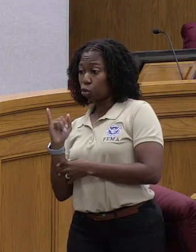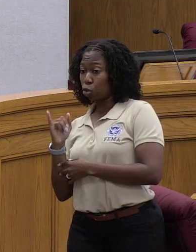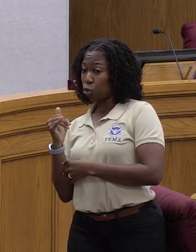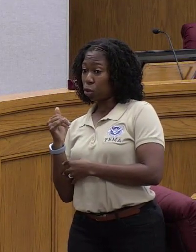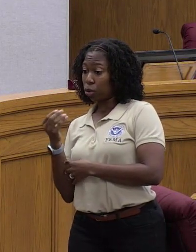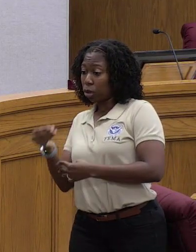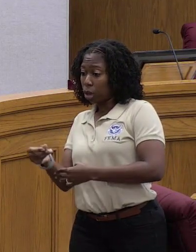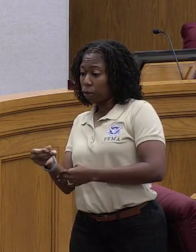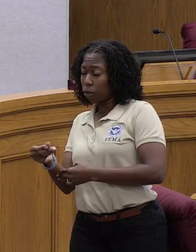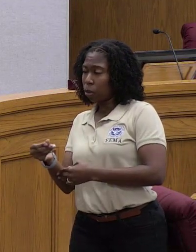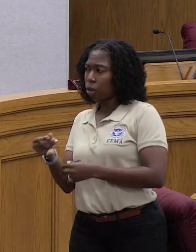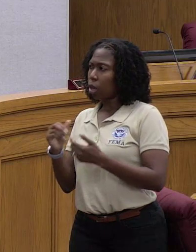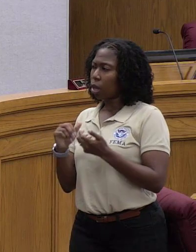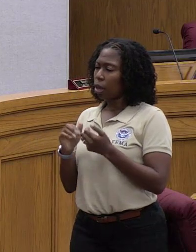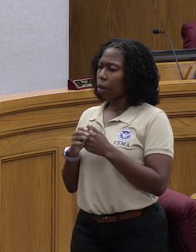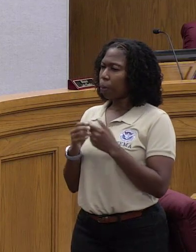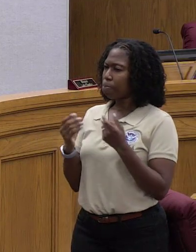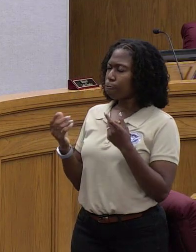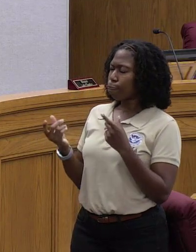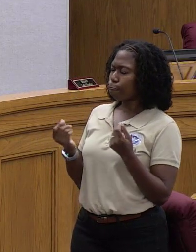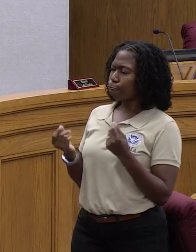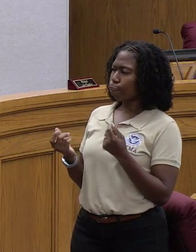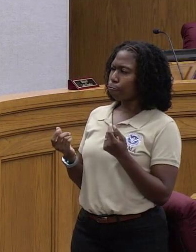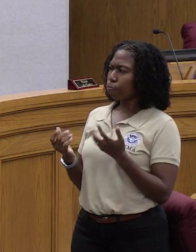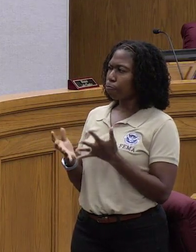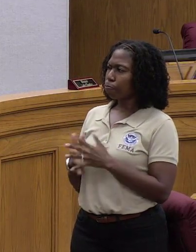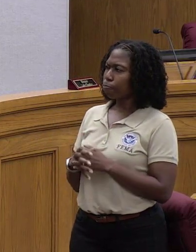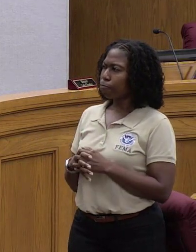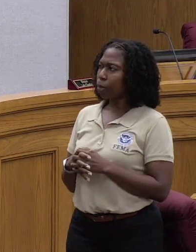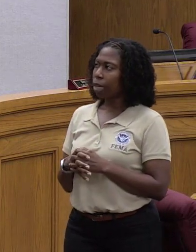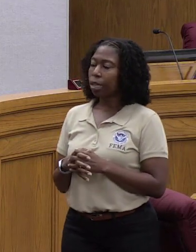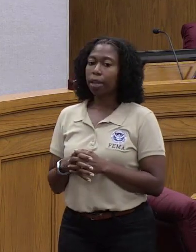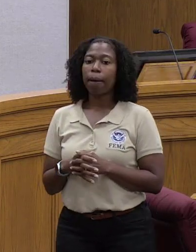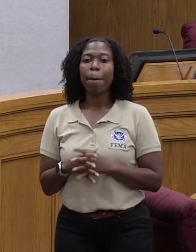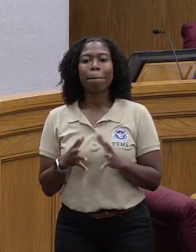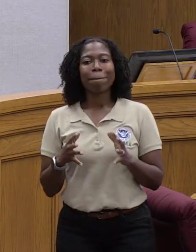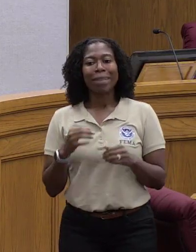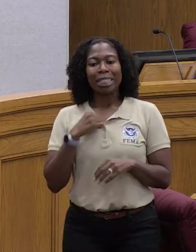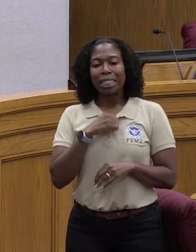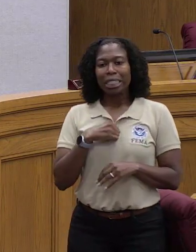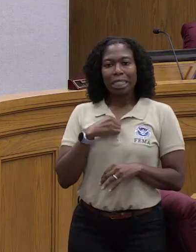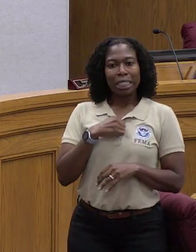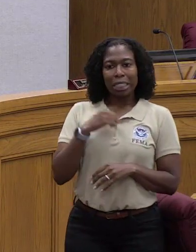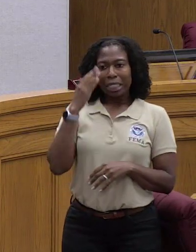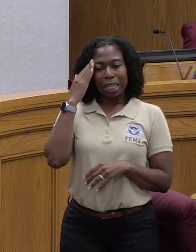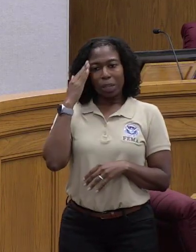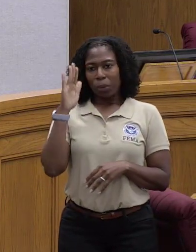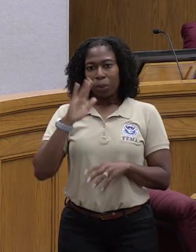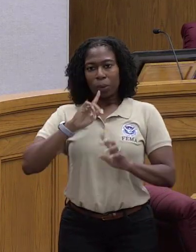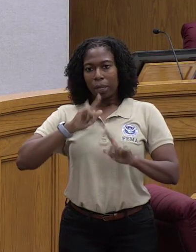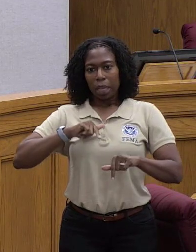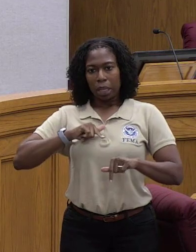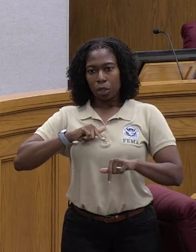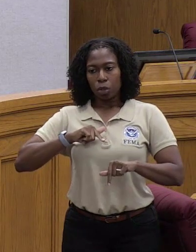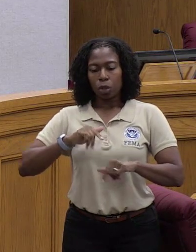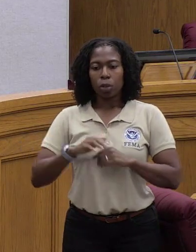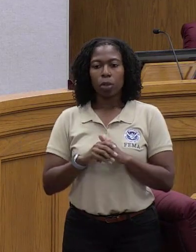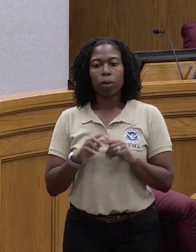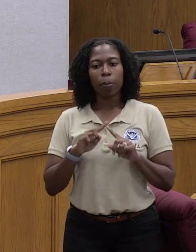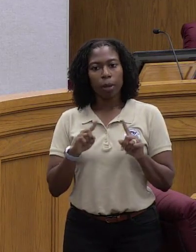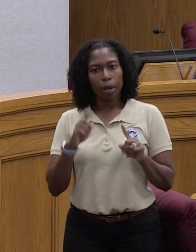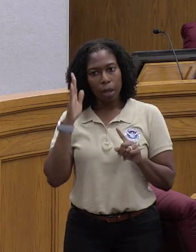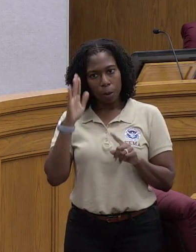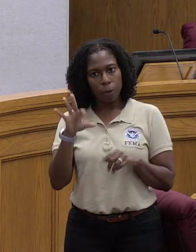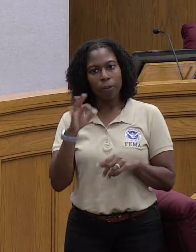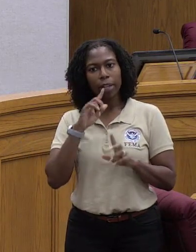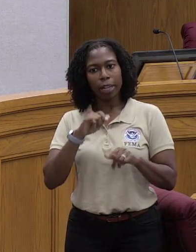or how will that work for the consumer? Ma'am, I'm sorry, I don't know the answer to that question, but I'll be glad to get it and